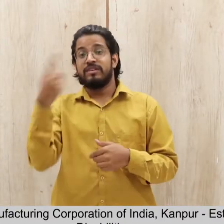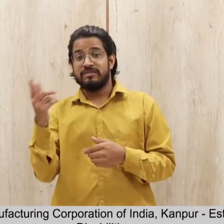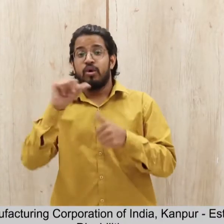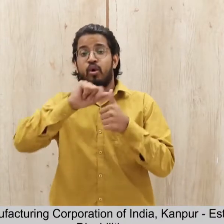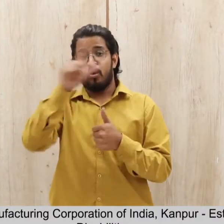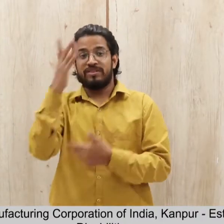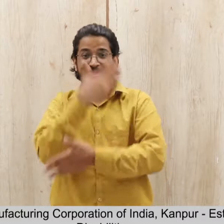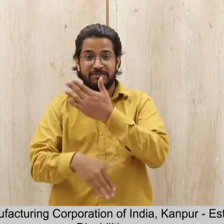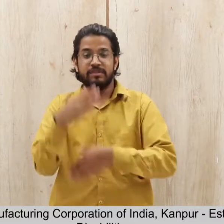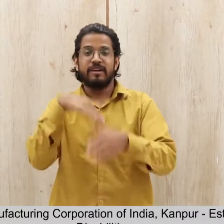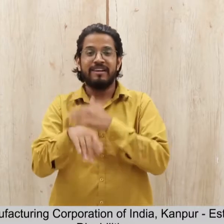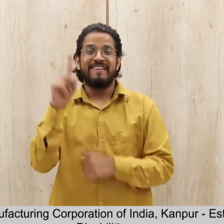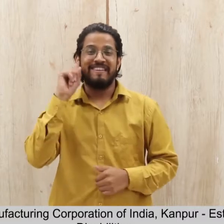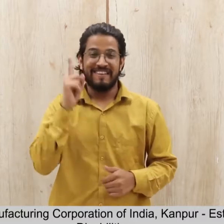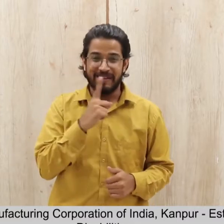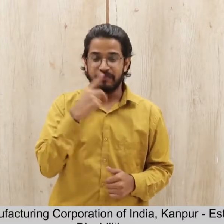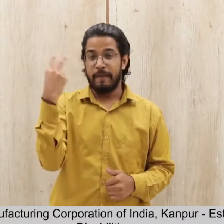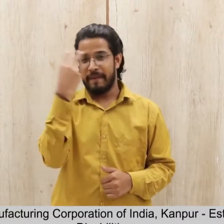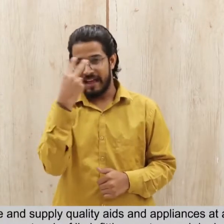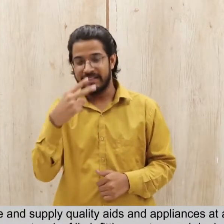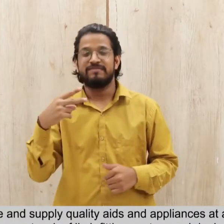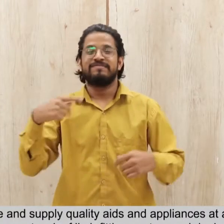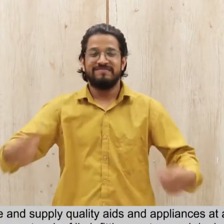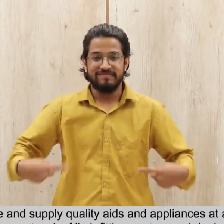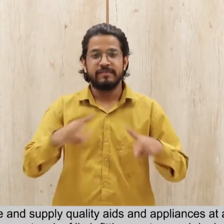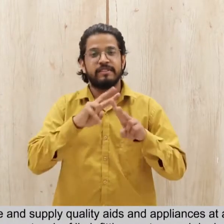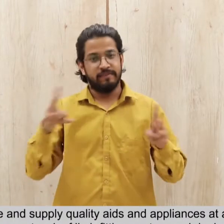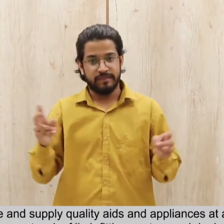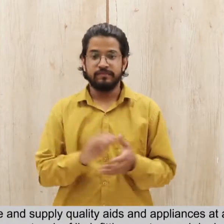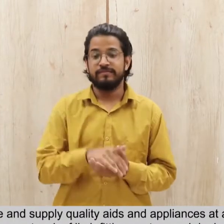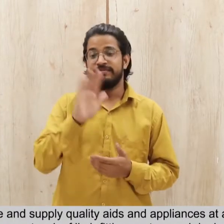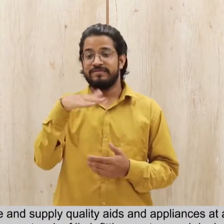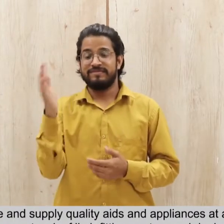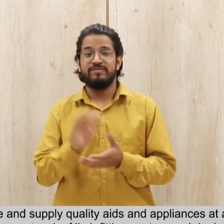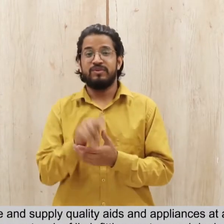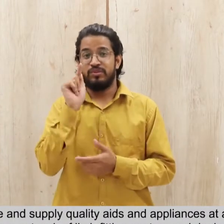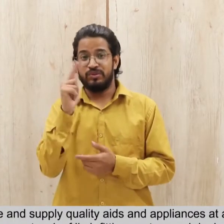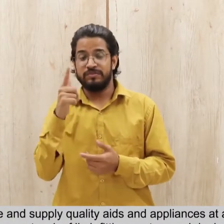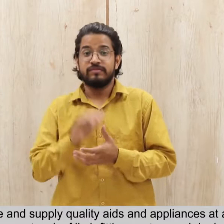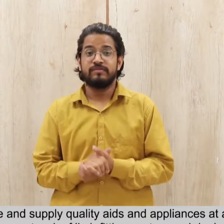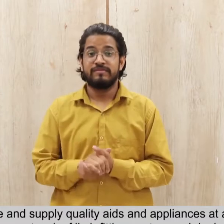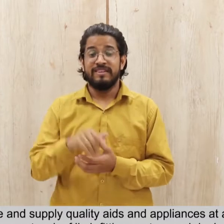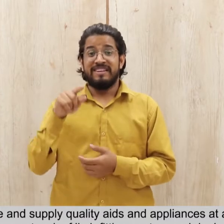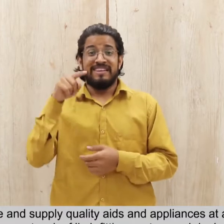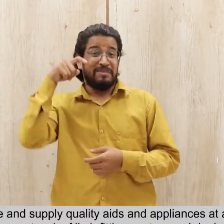1971, dealing in all disabilities. Area of interest, to manufacture and supply quality aids and